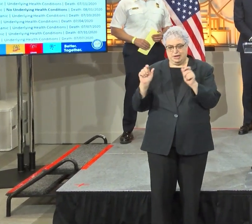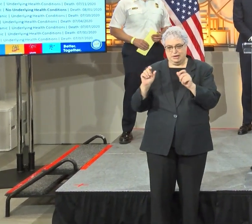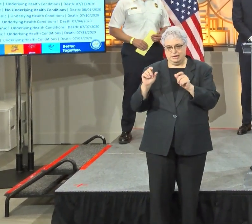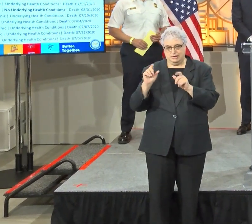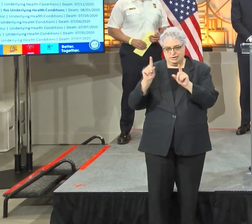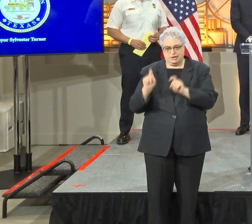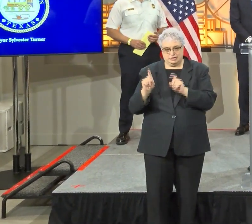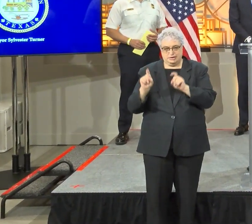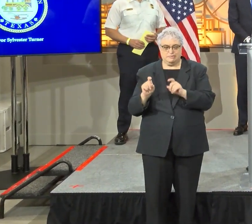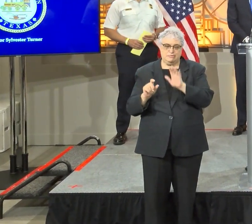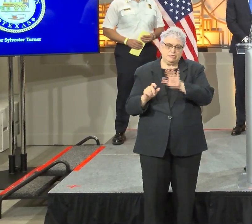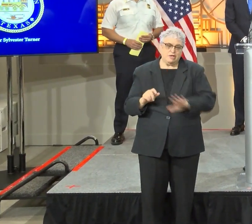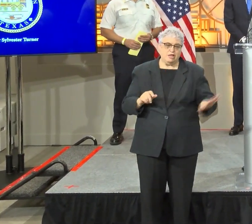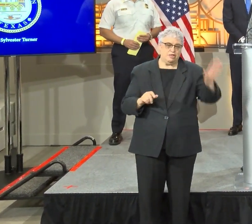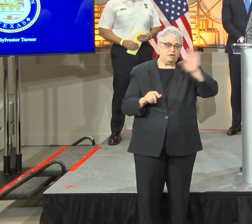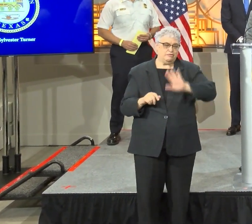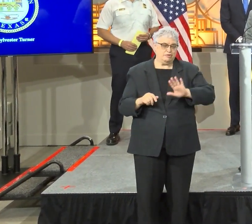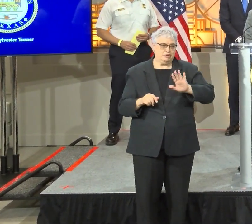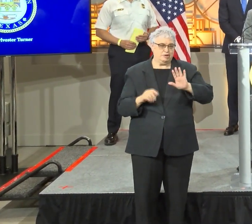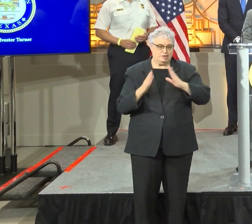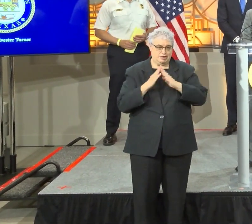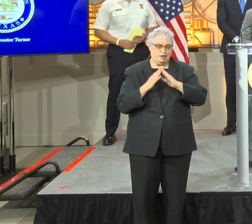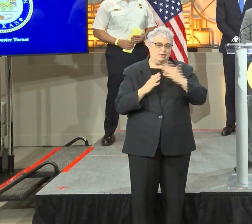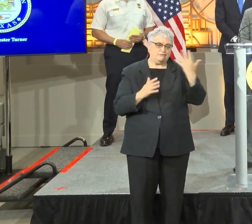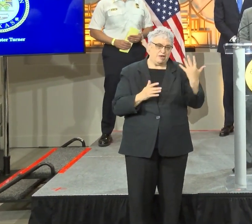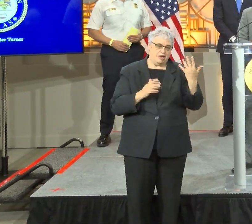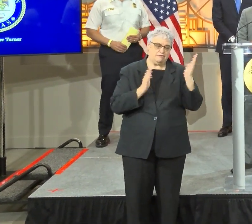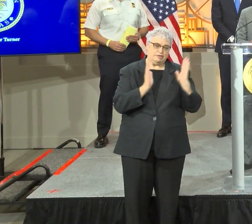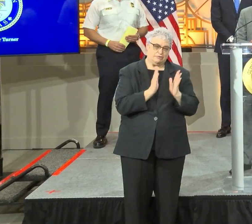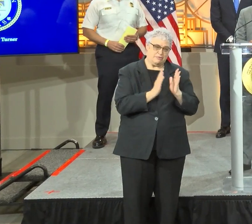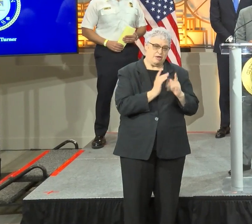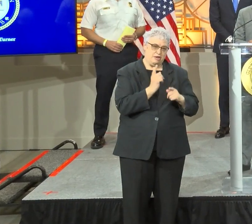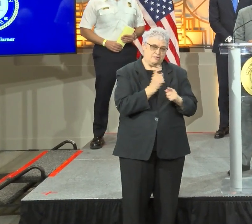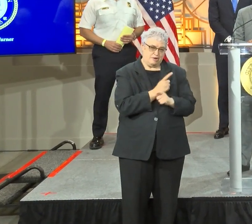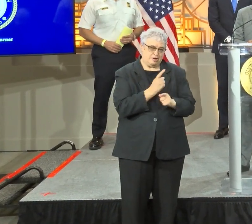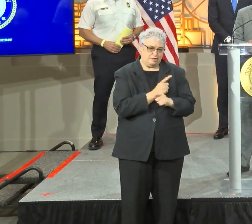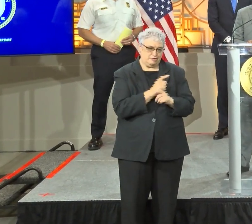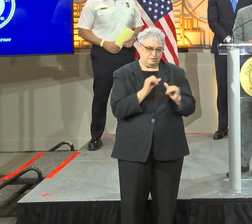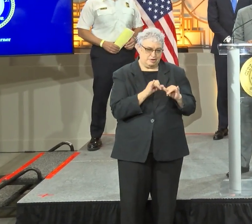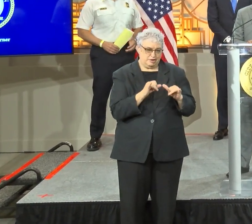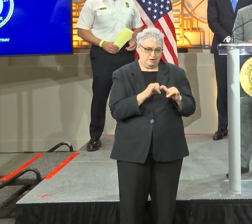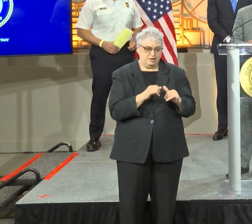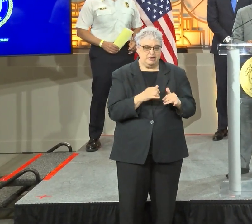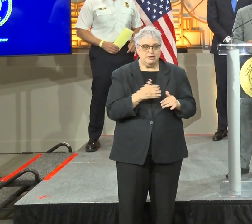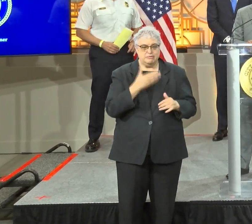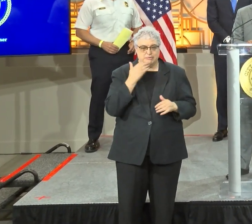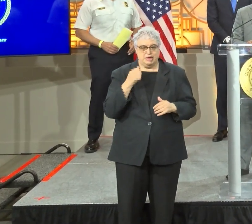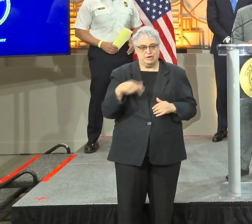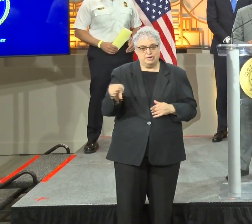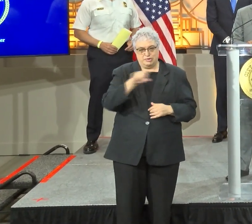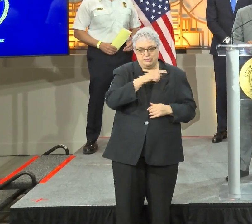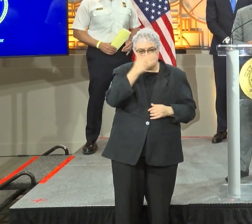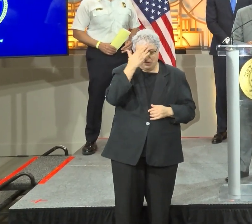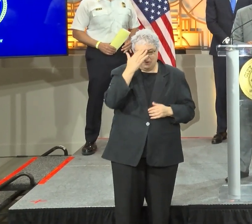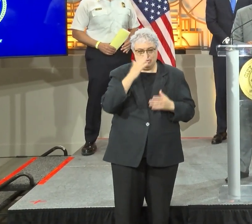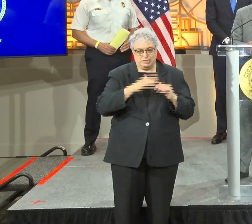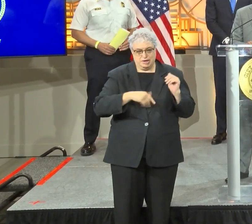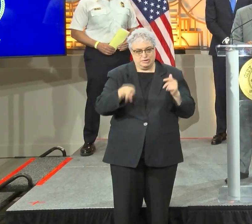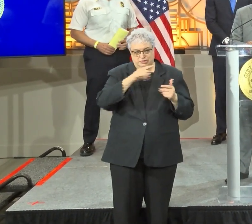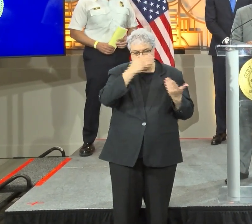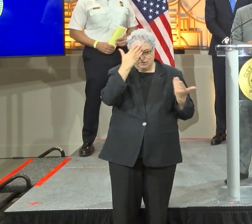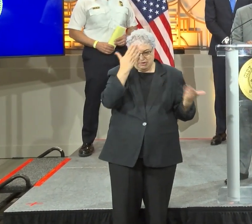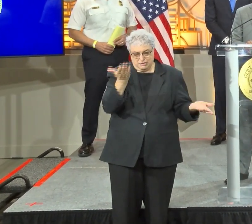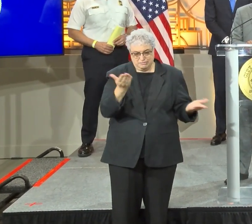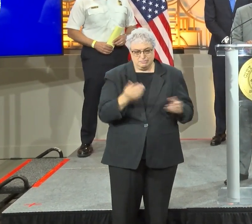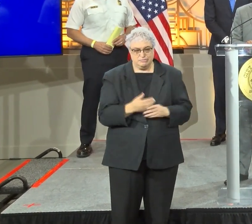sites all throughout the city of Houston. And again, better to know than not to know. And at least